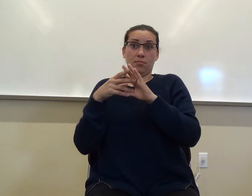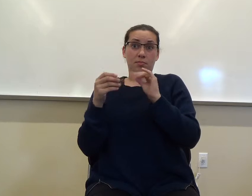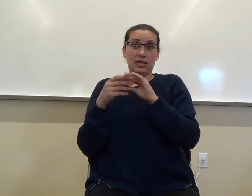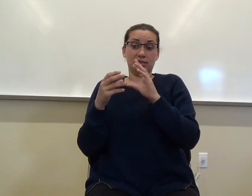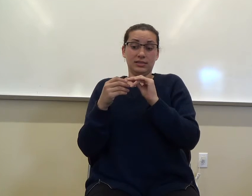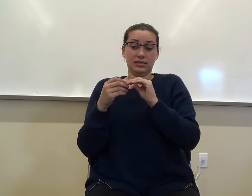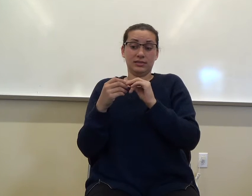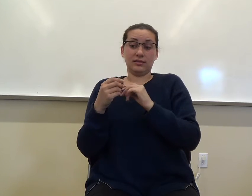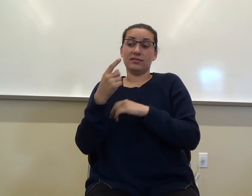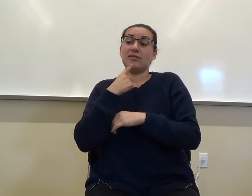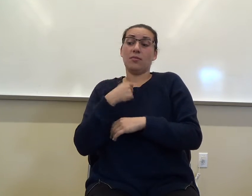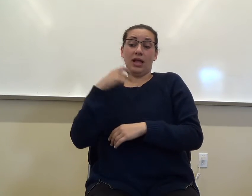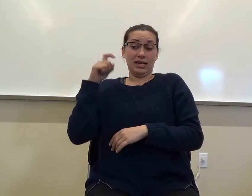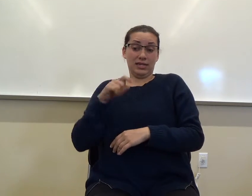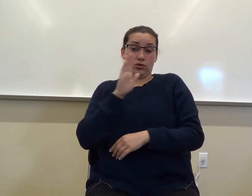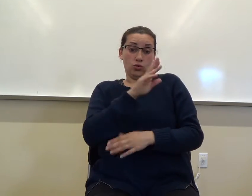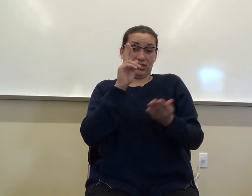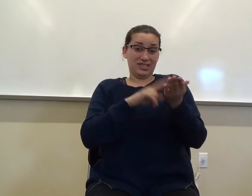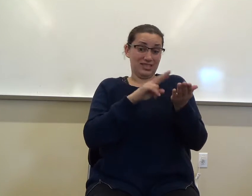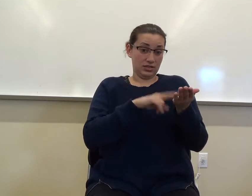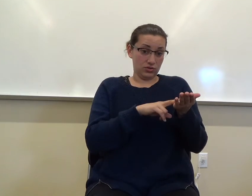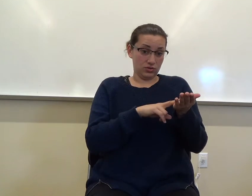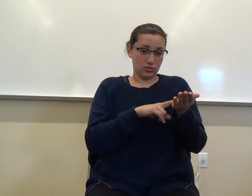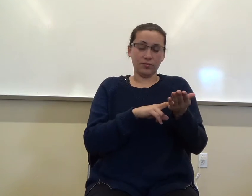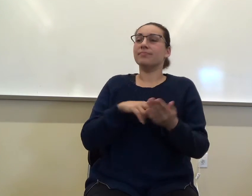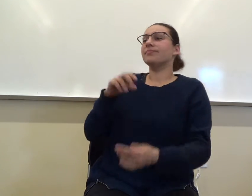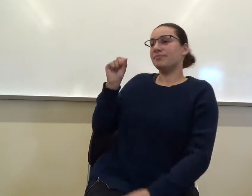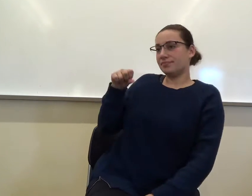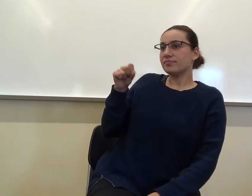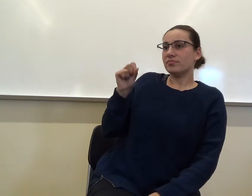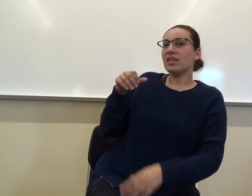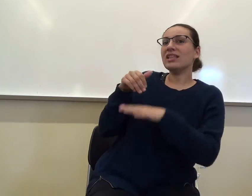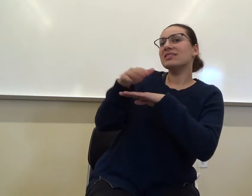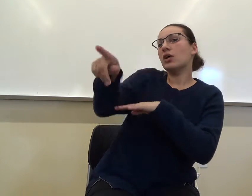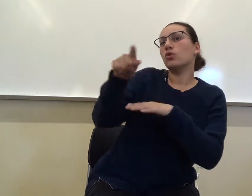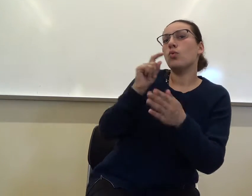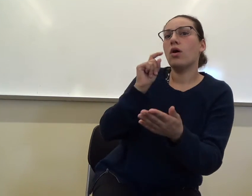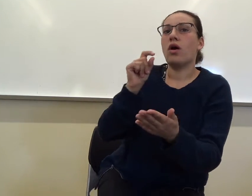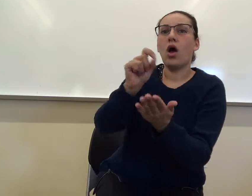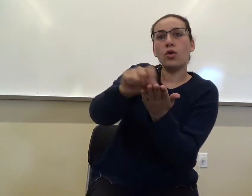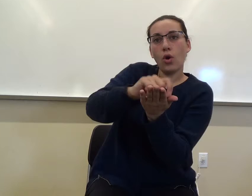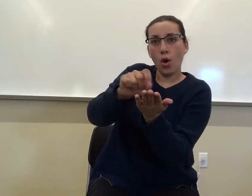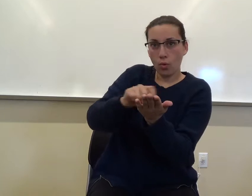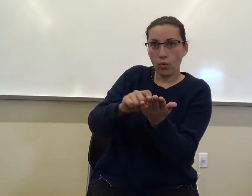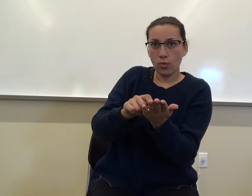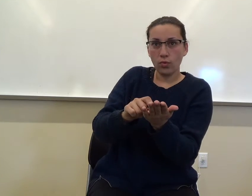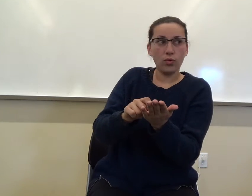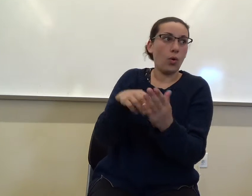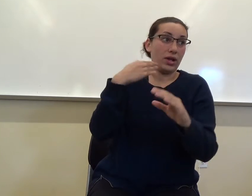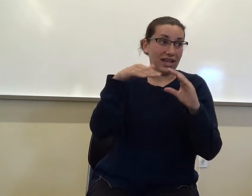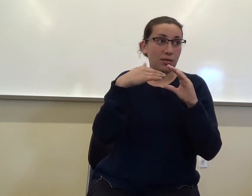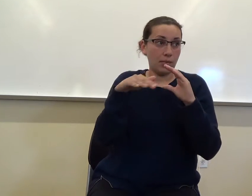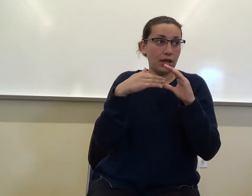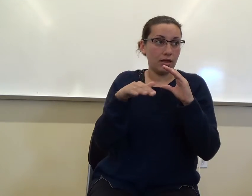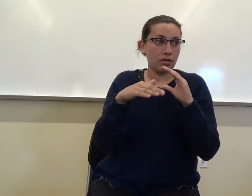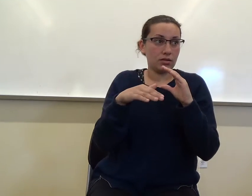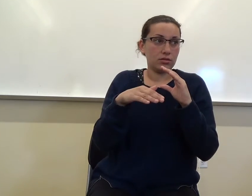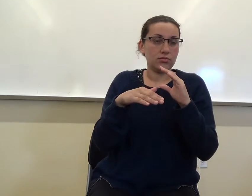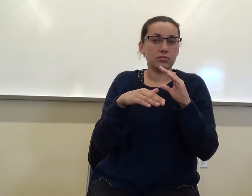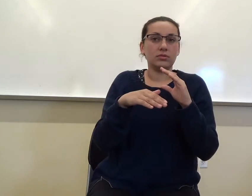they notified you, and I think I gave out all the little things. And then they notified you by email,